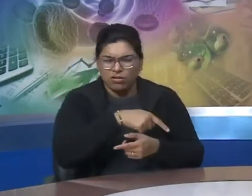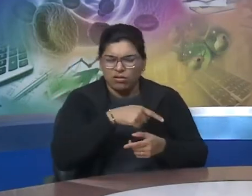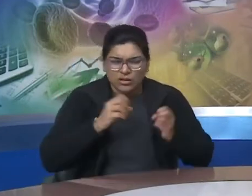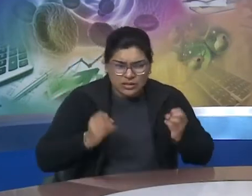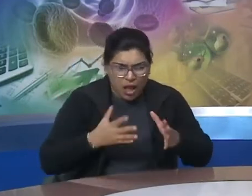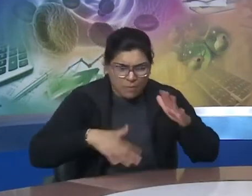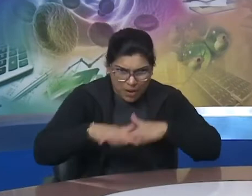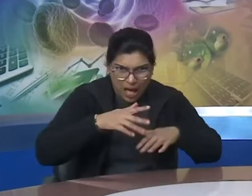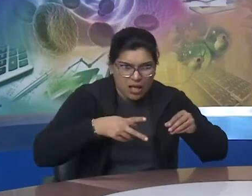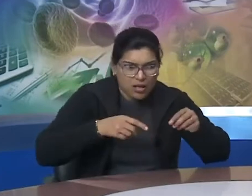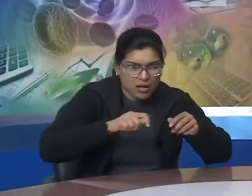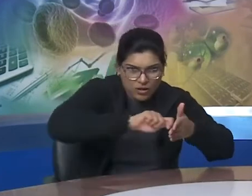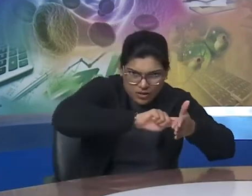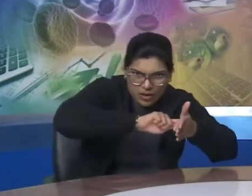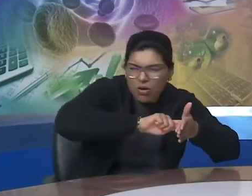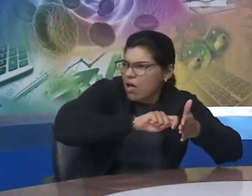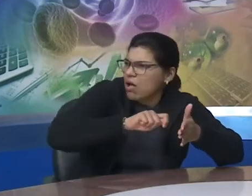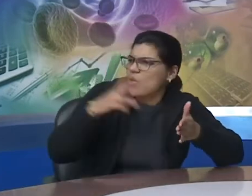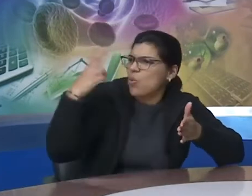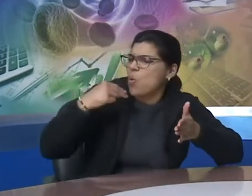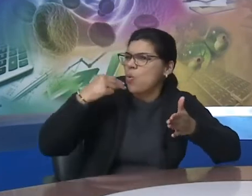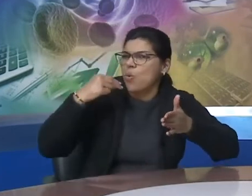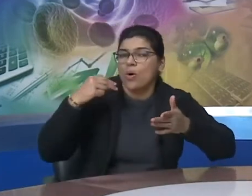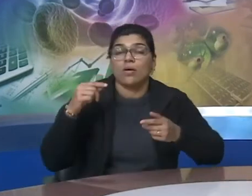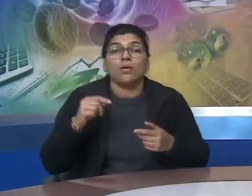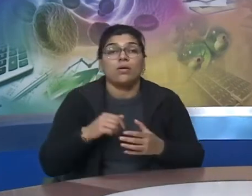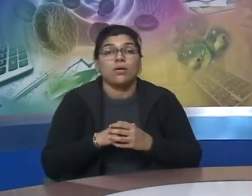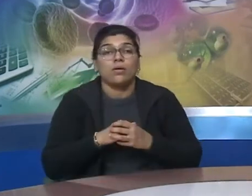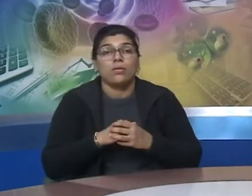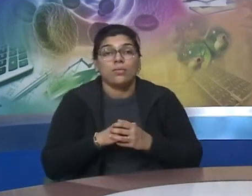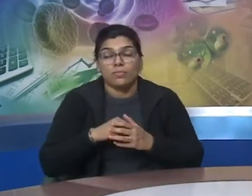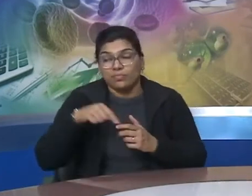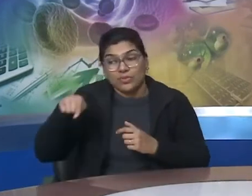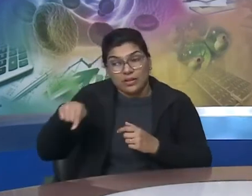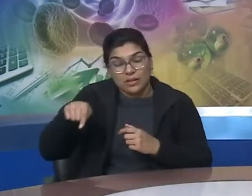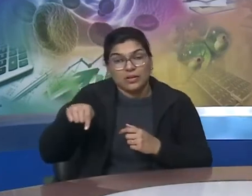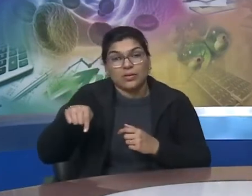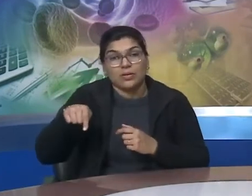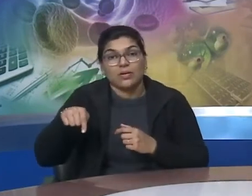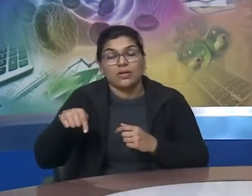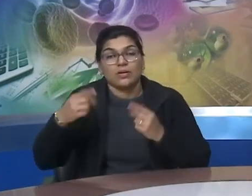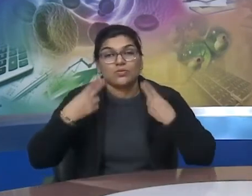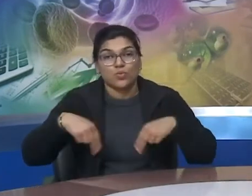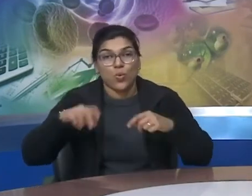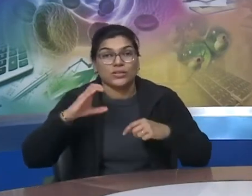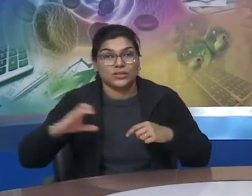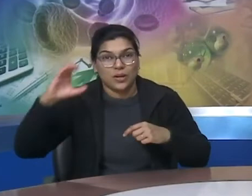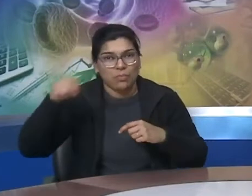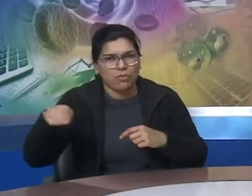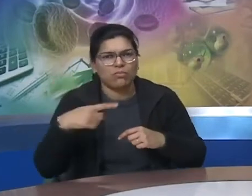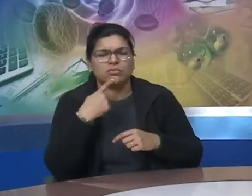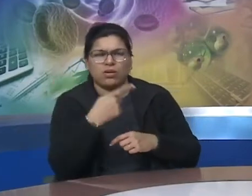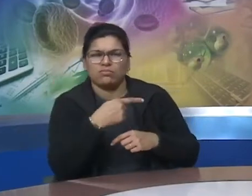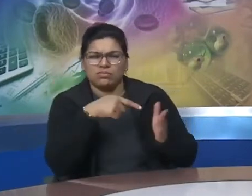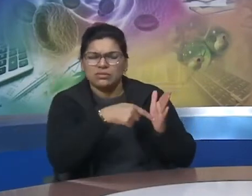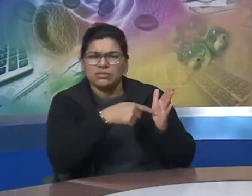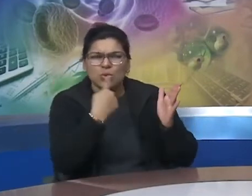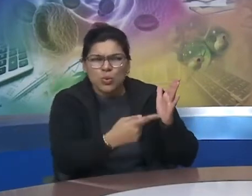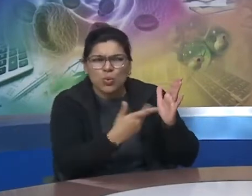looked at the document and said, wait, tell me,